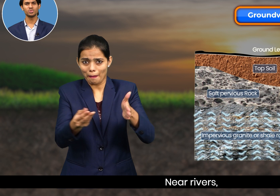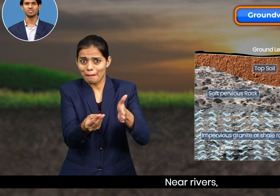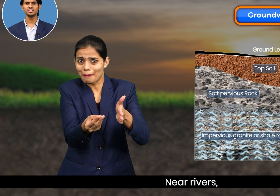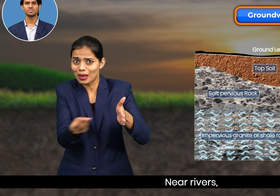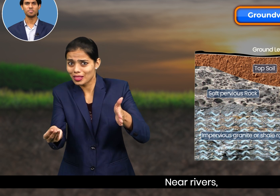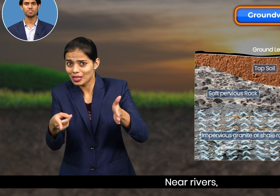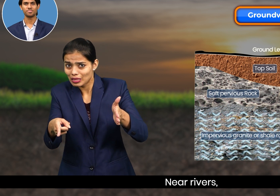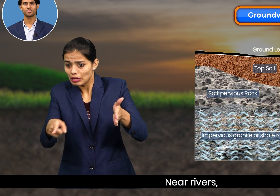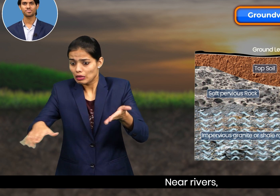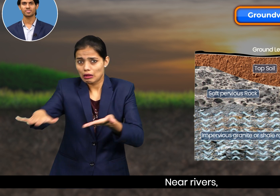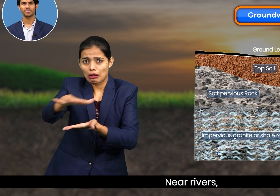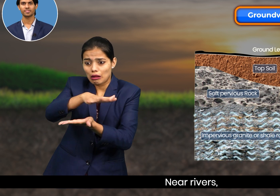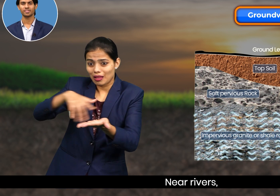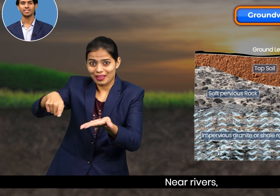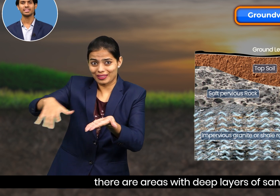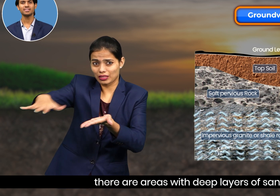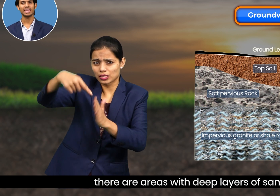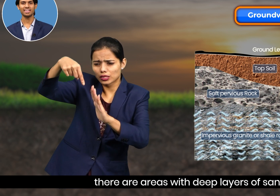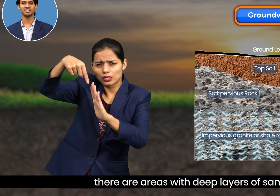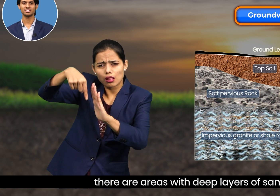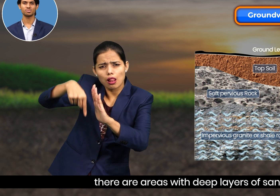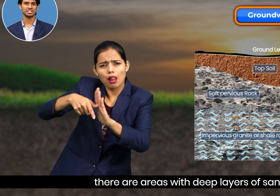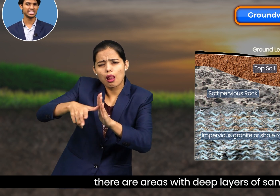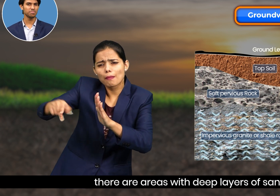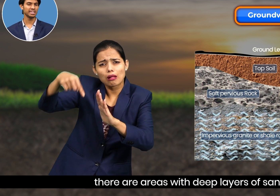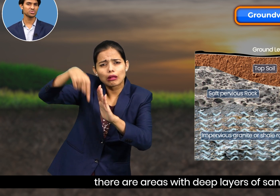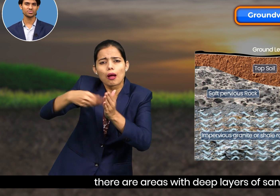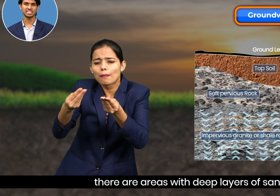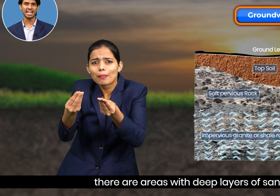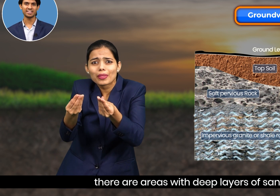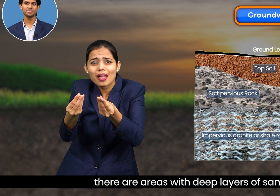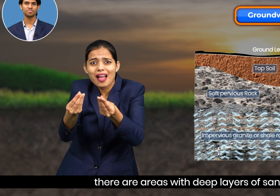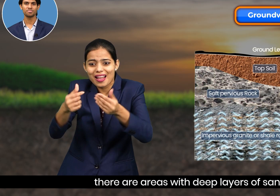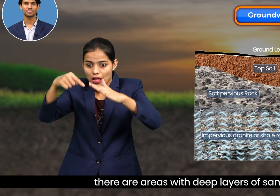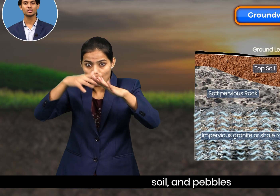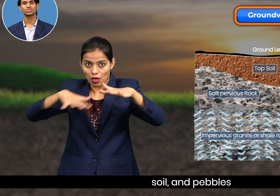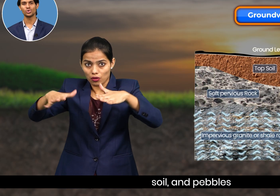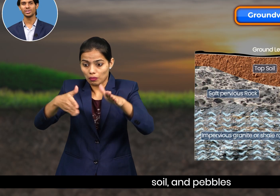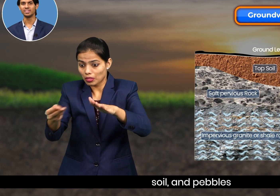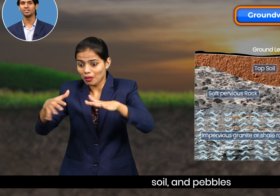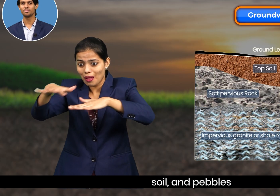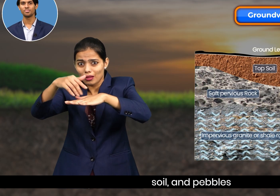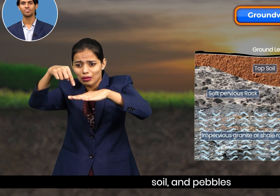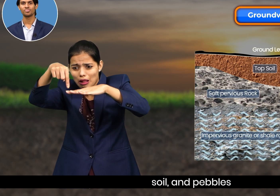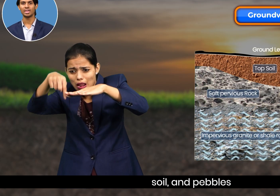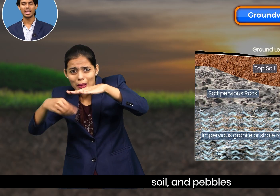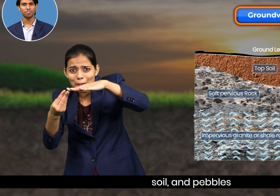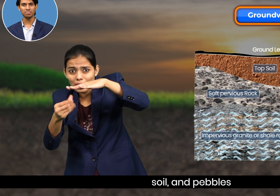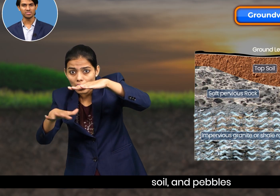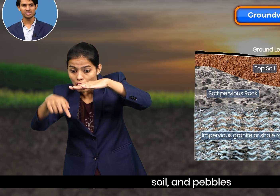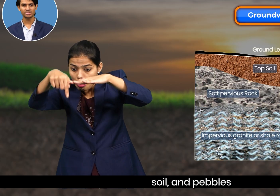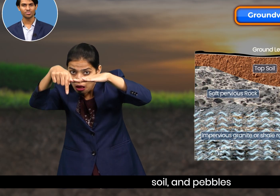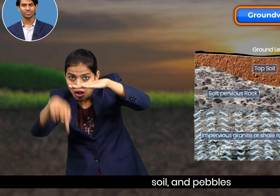Near rivers, there are areas with deep layers of sand, soil,